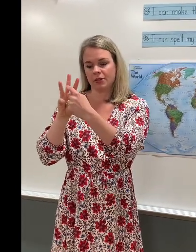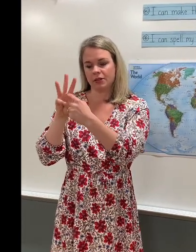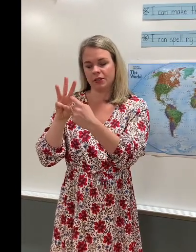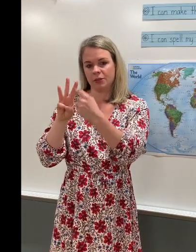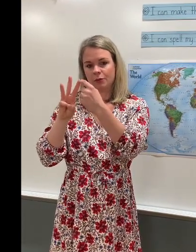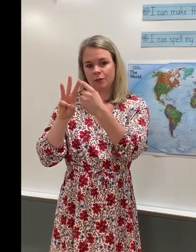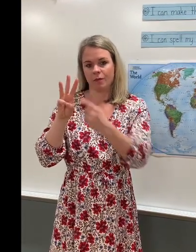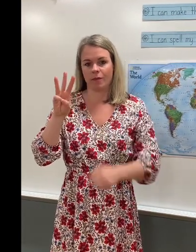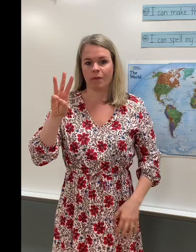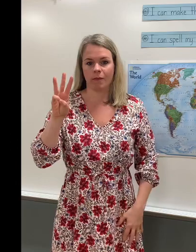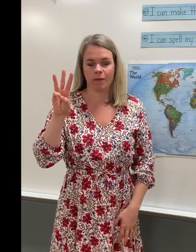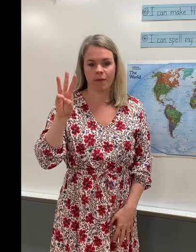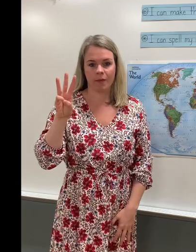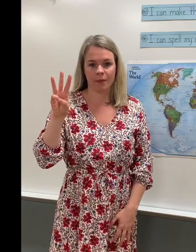2.